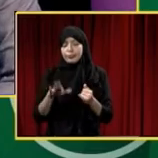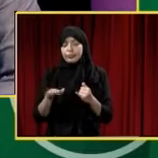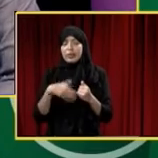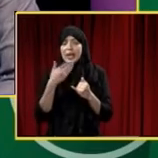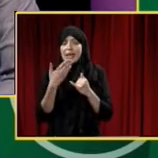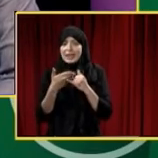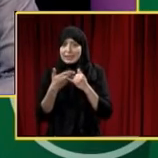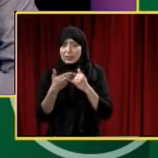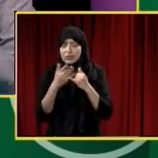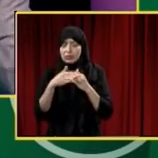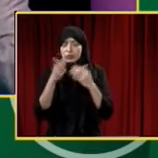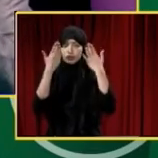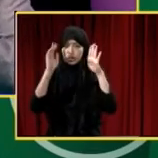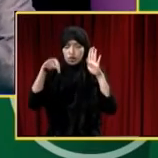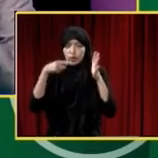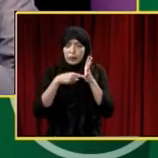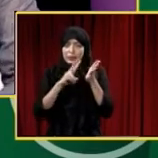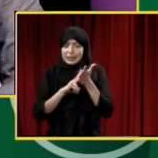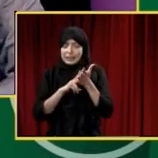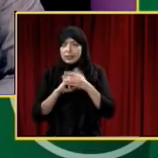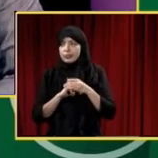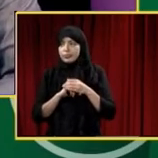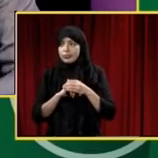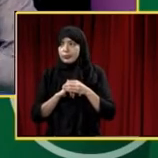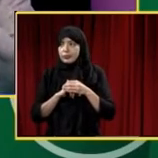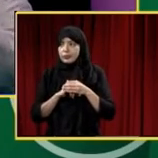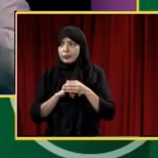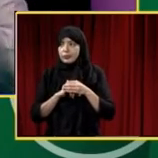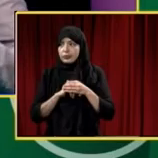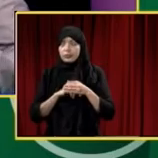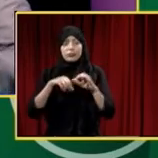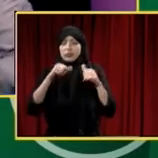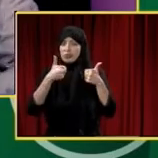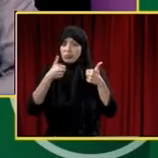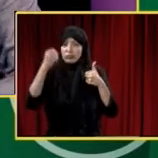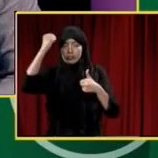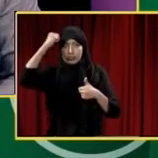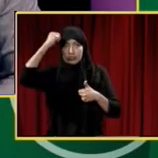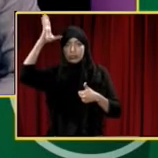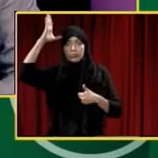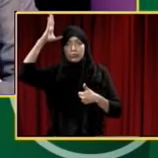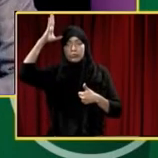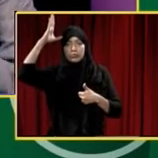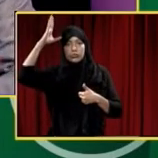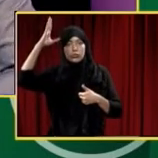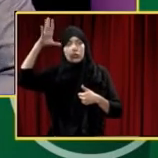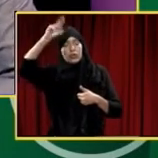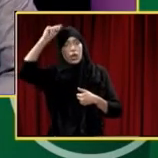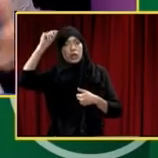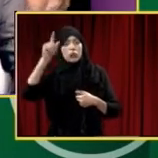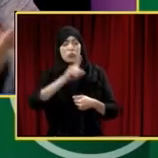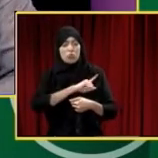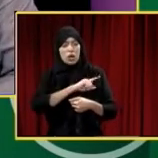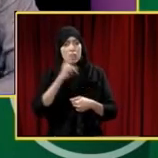show, it's been very enlightening in the sense that we've learnt a lot about the purpose behind the Deaf Run. The Deaf Run is not just